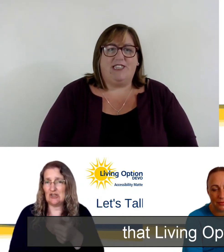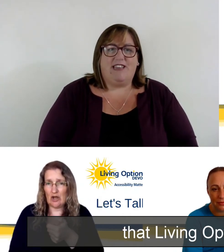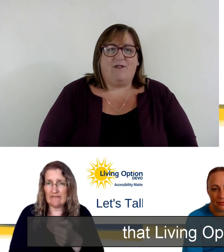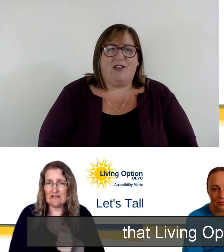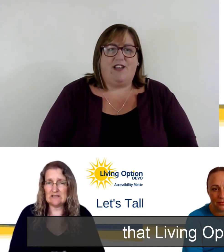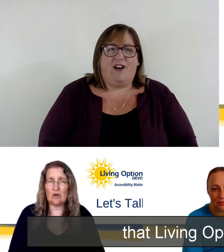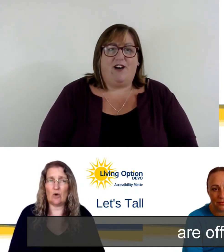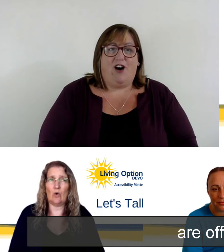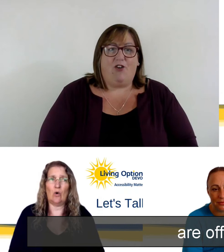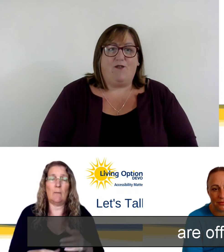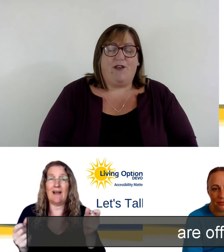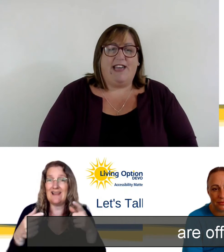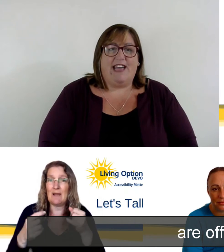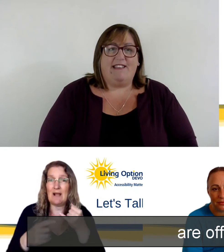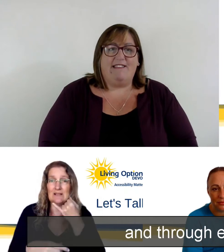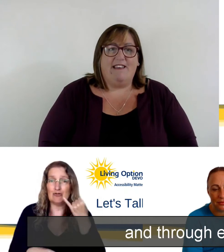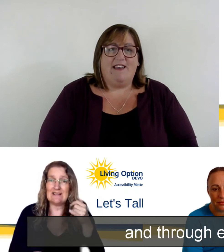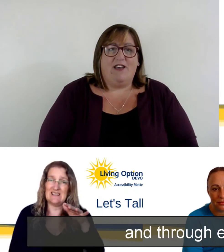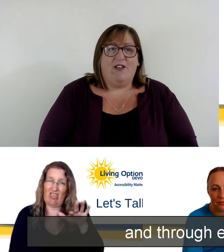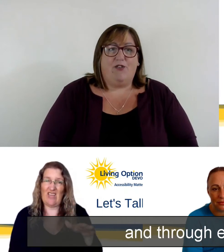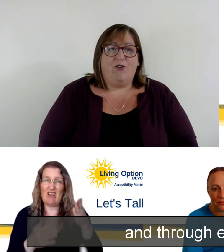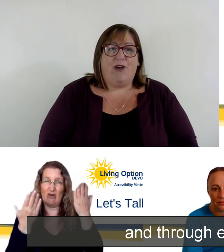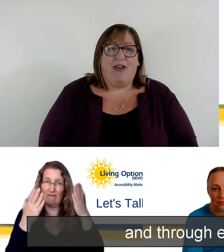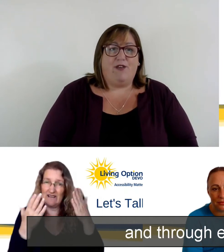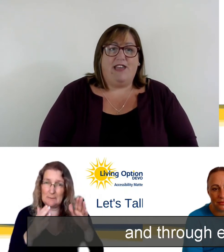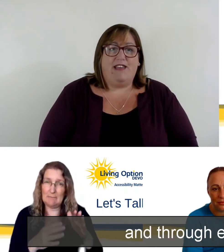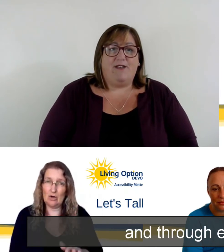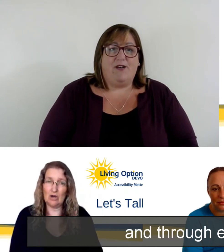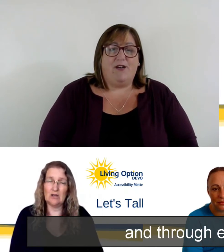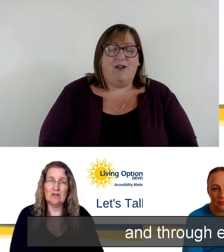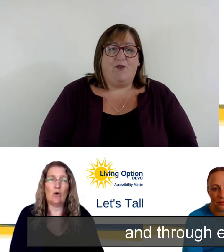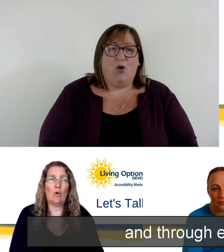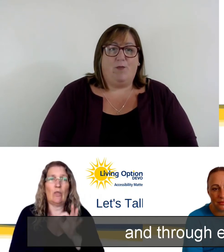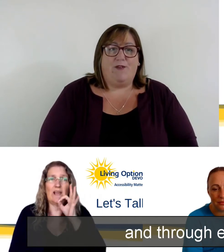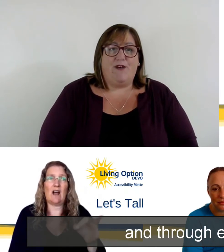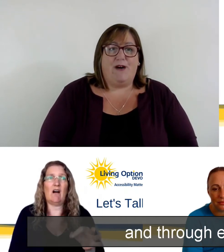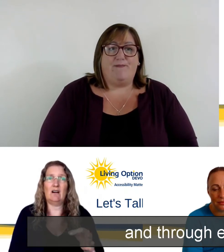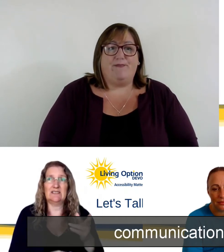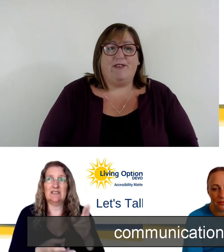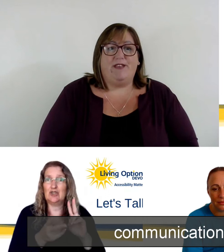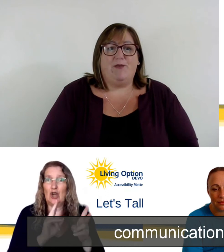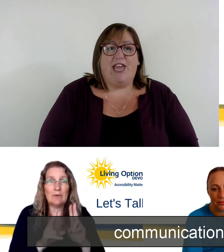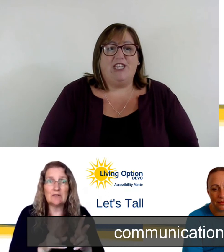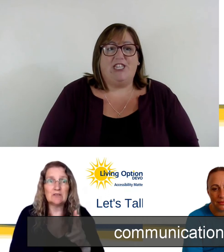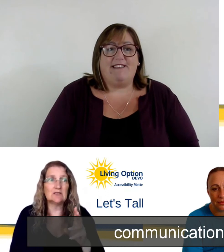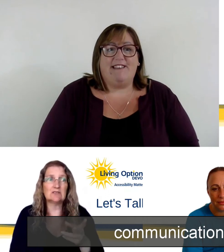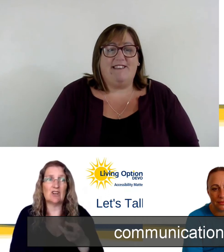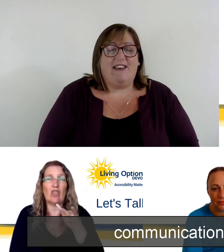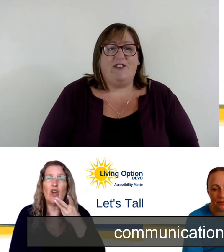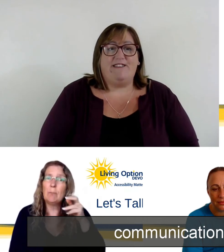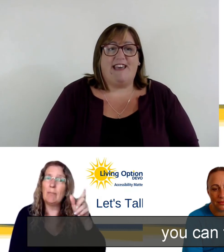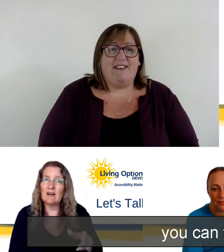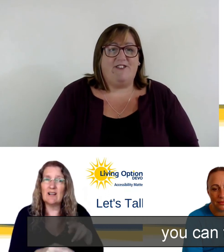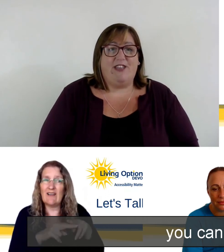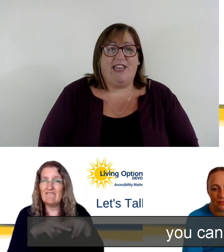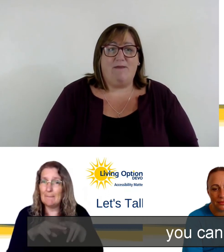Living Options Devon are offering. And through every form of communication, accessing